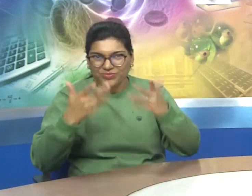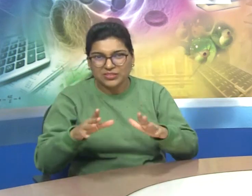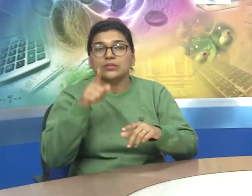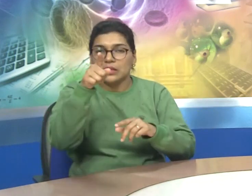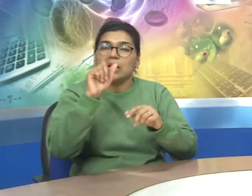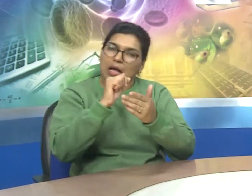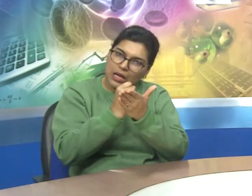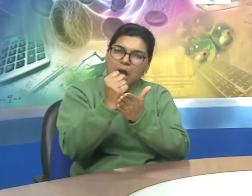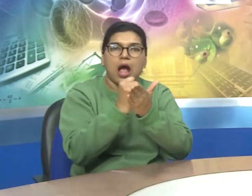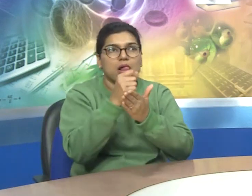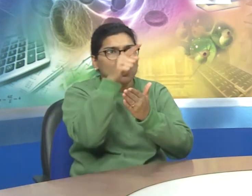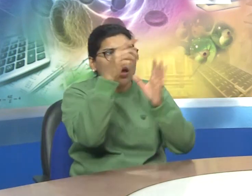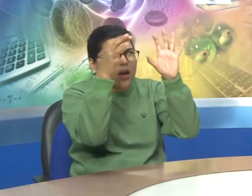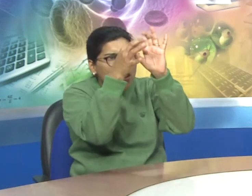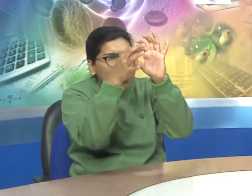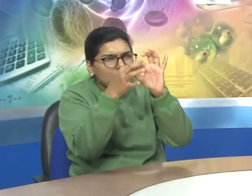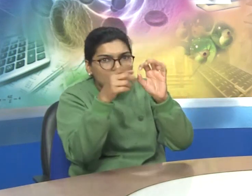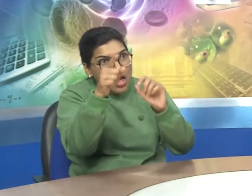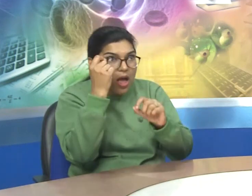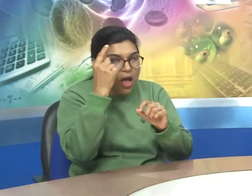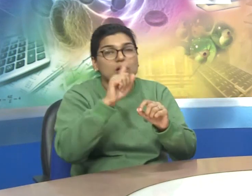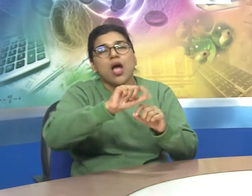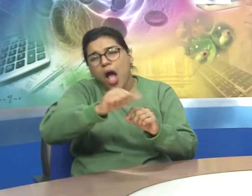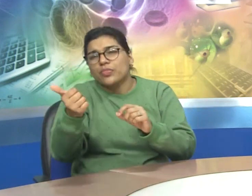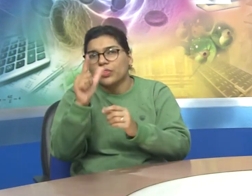You can try to